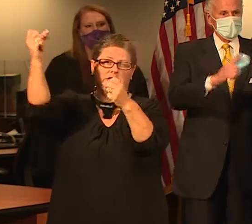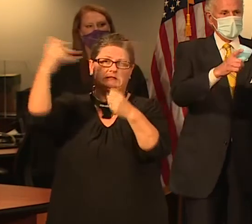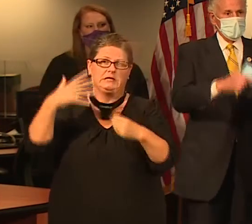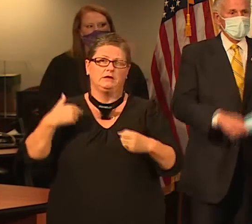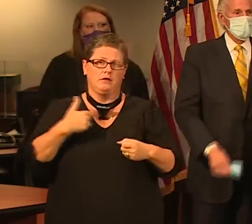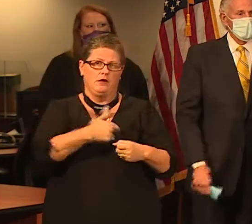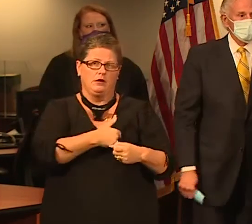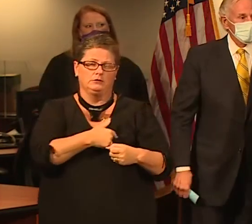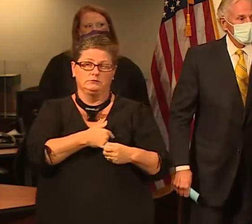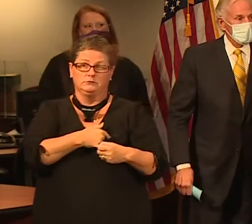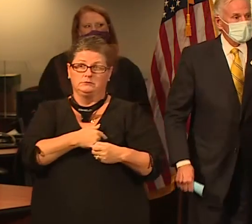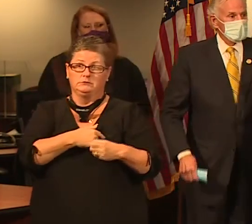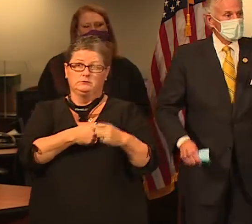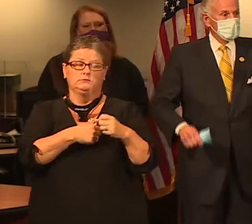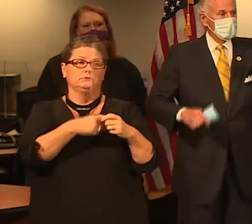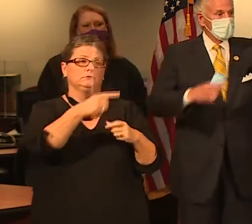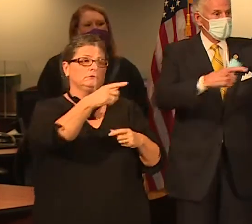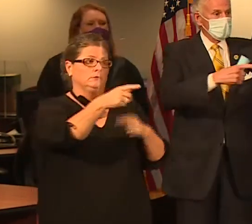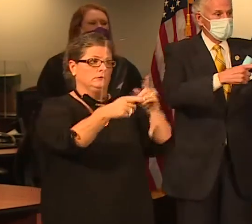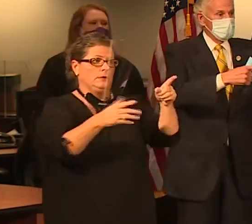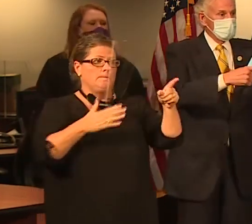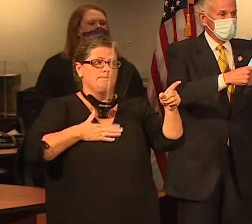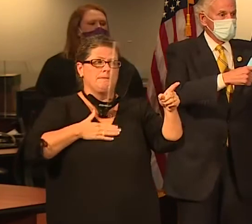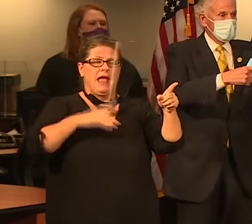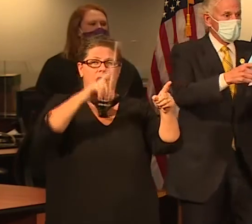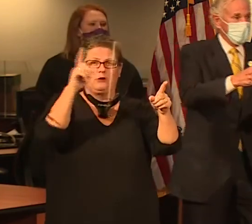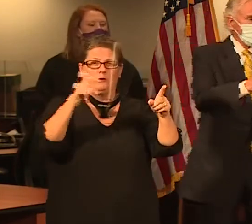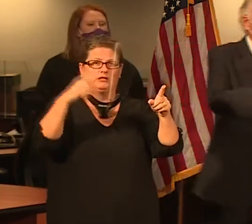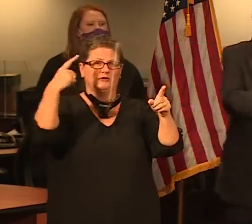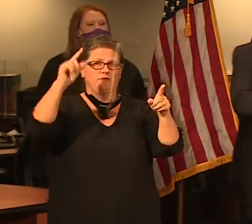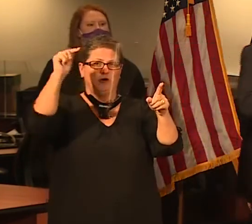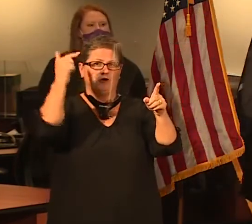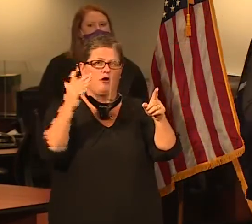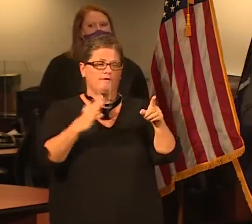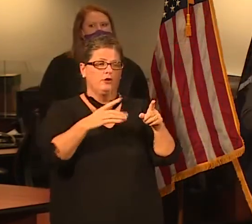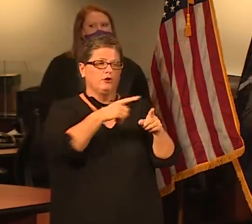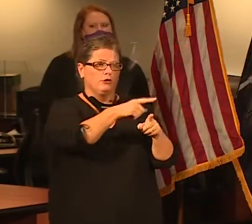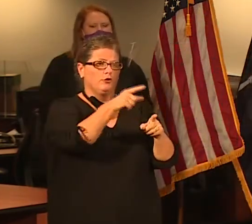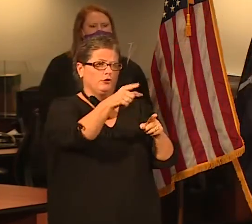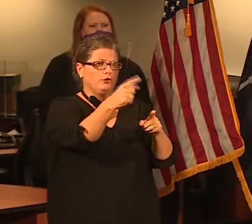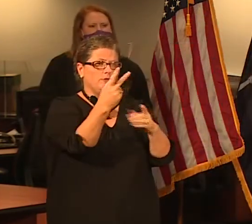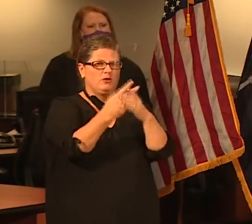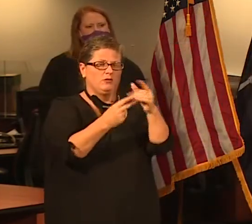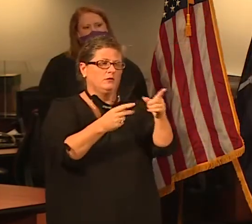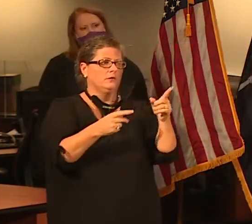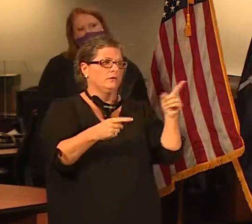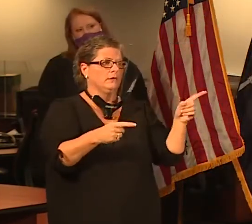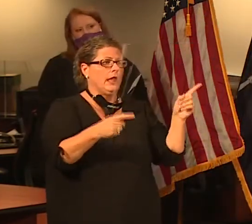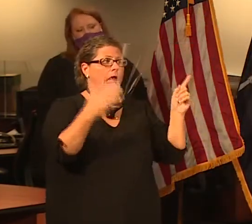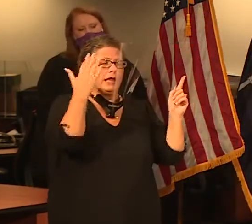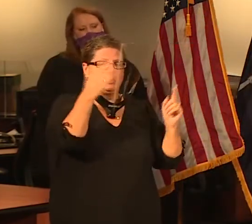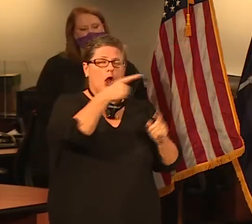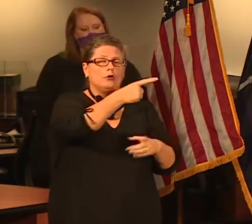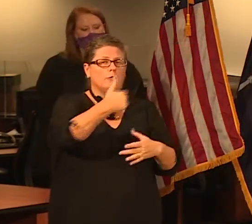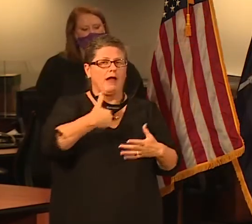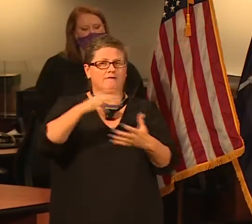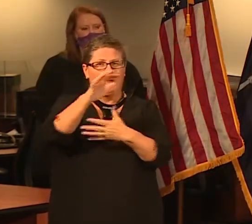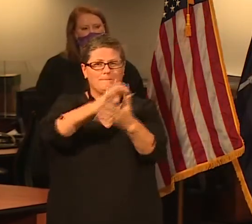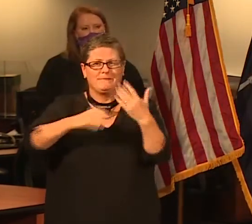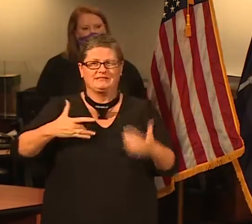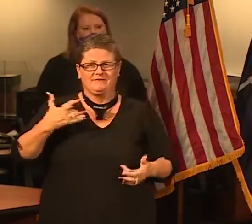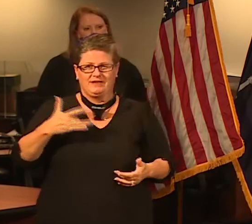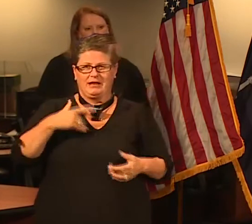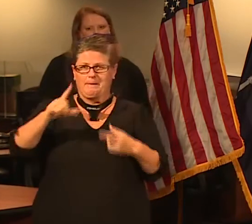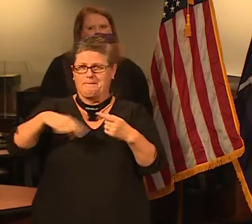governor. My question's for the governor as well. Obviously, there's mixed reactions with vaccines when this